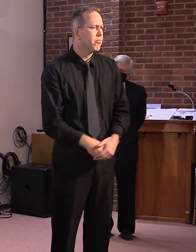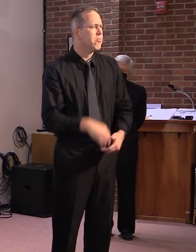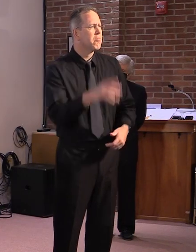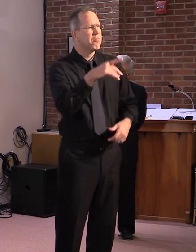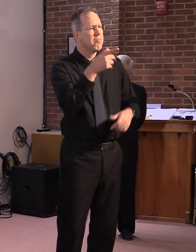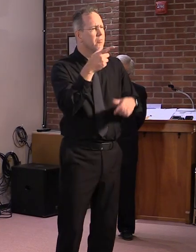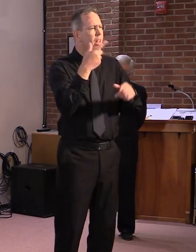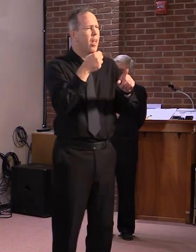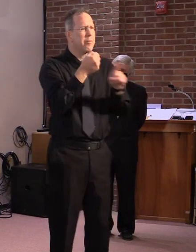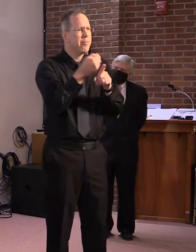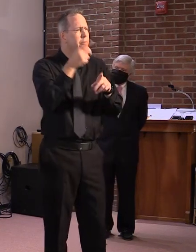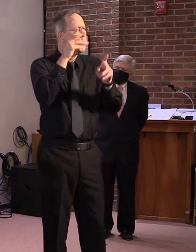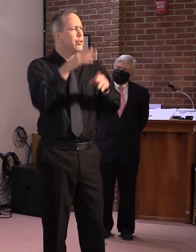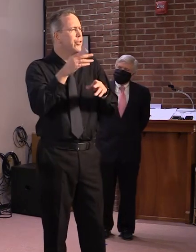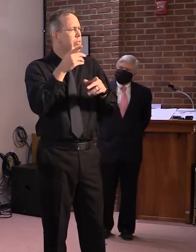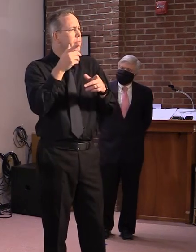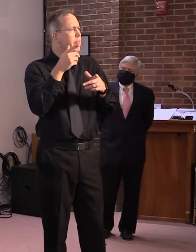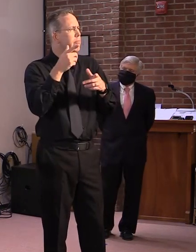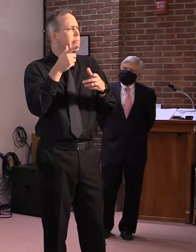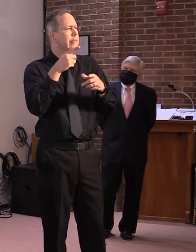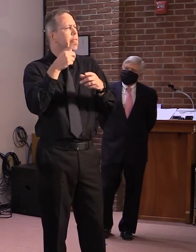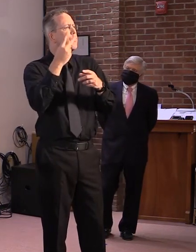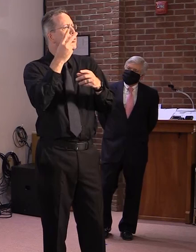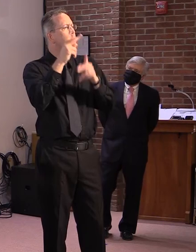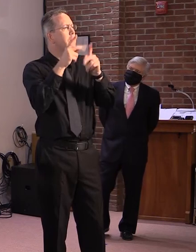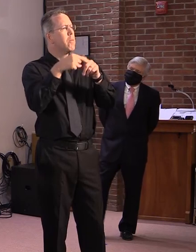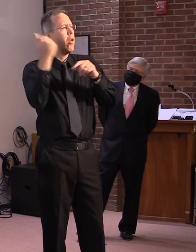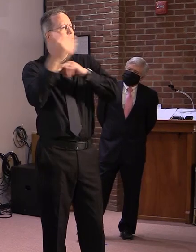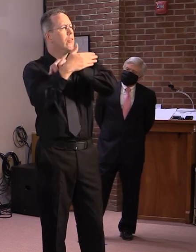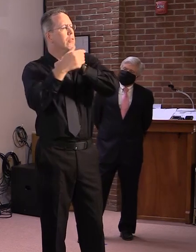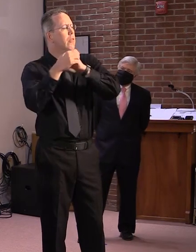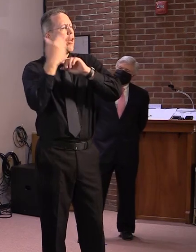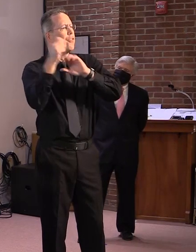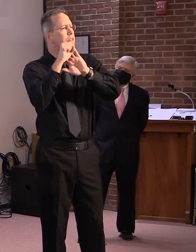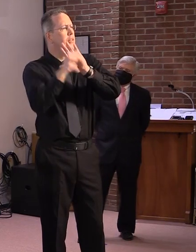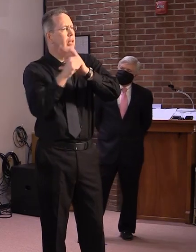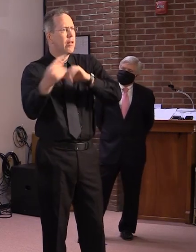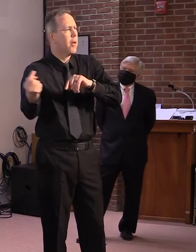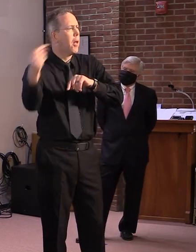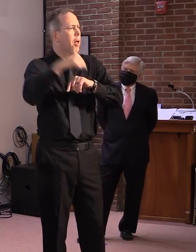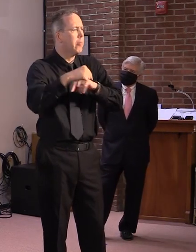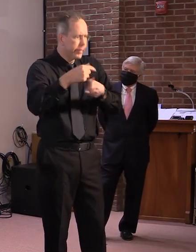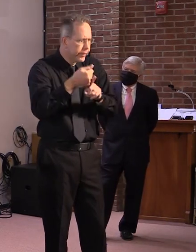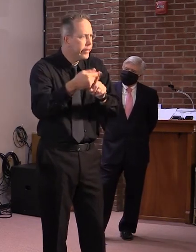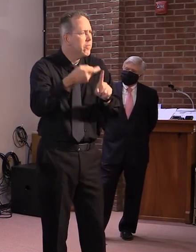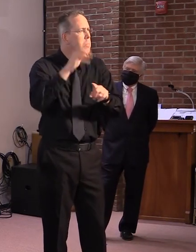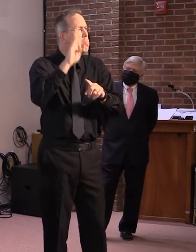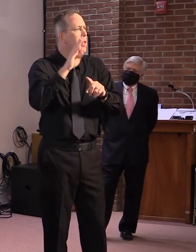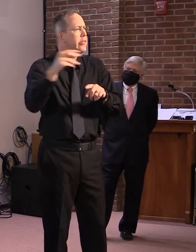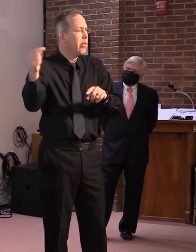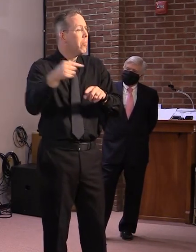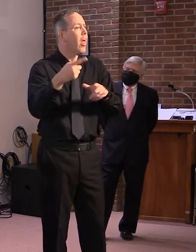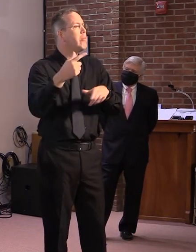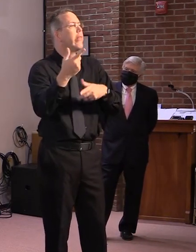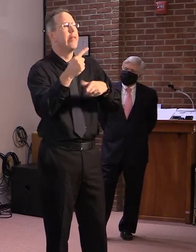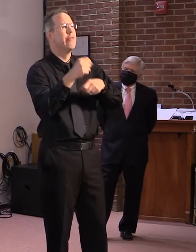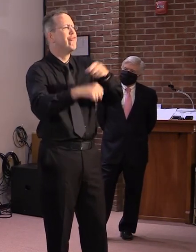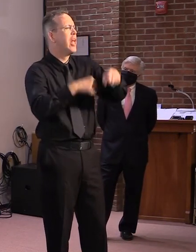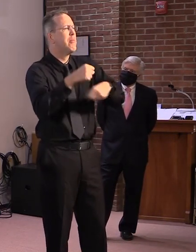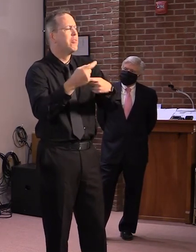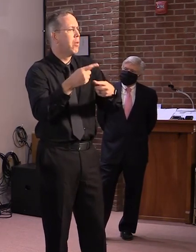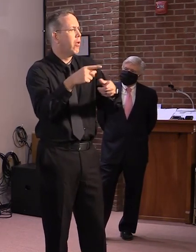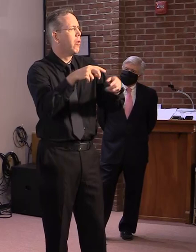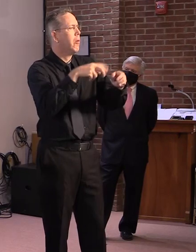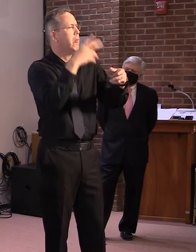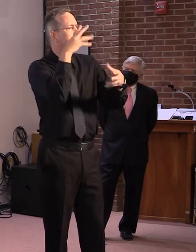hospital workers or first responders to report known violations? Yeah, that is concerning and not surprising in